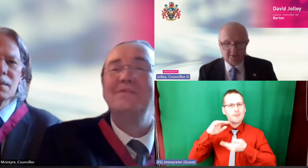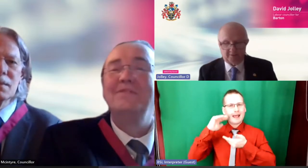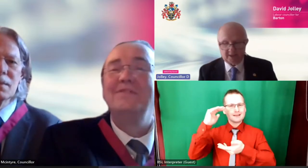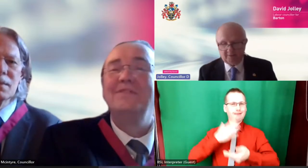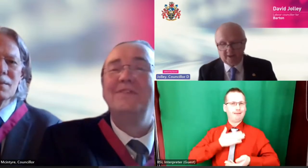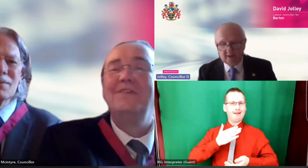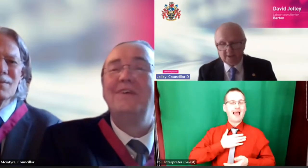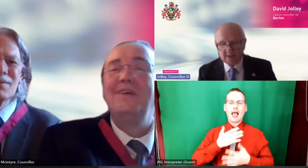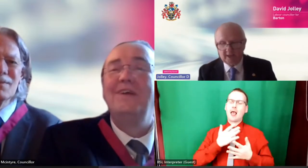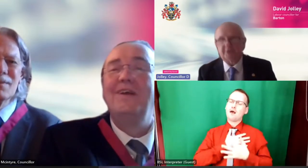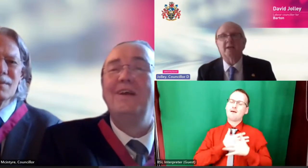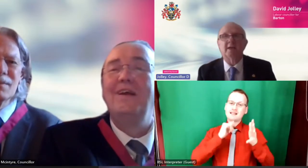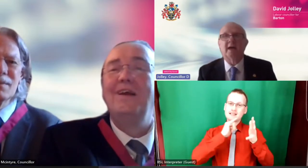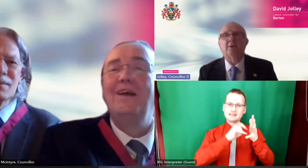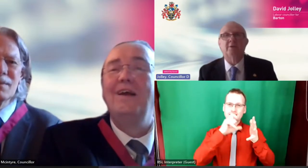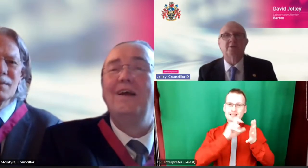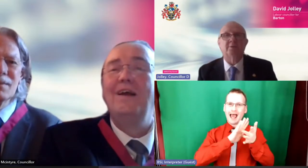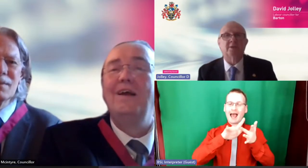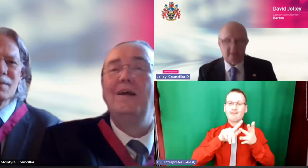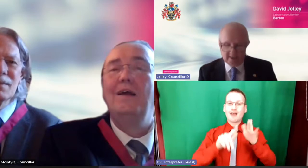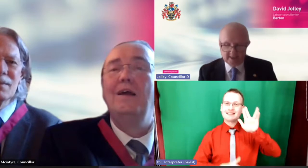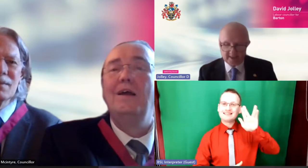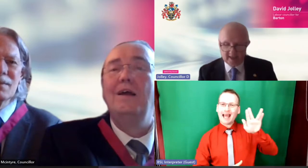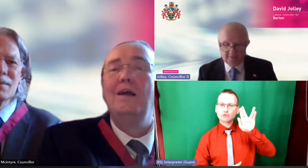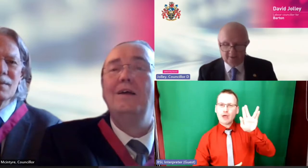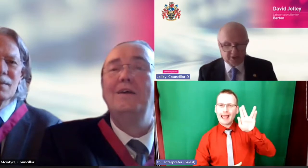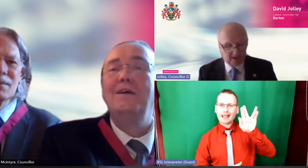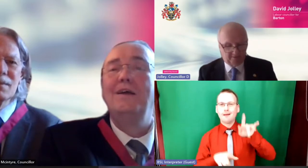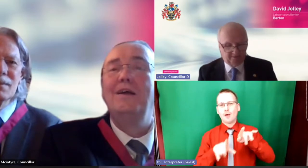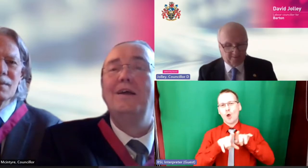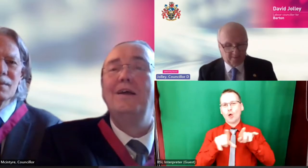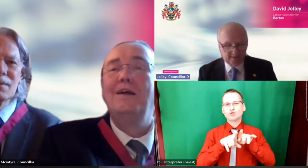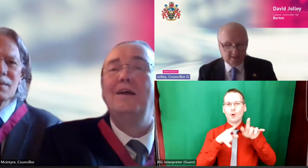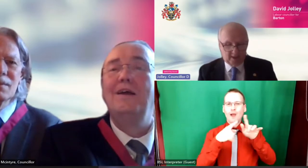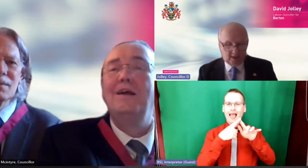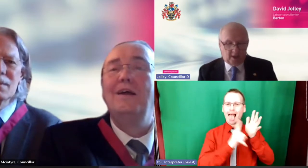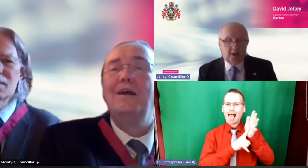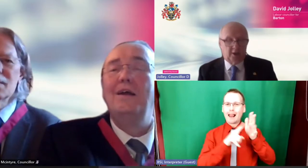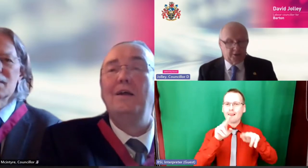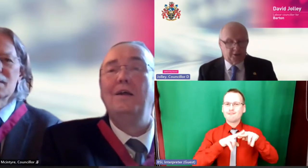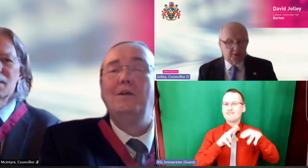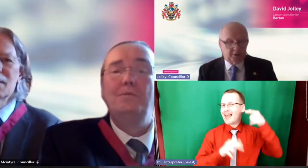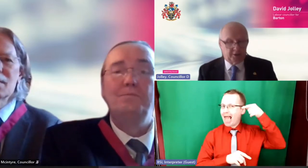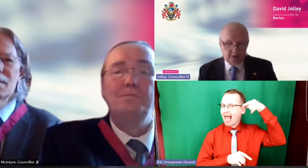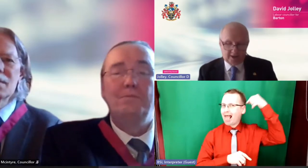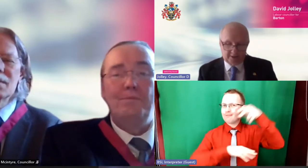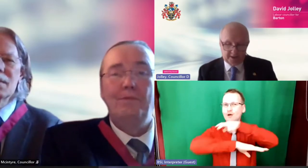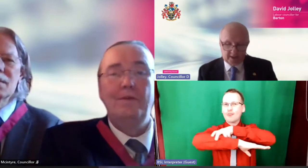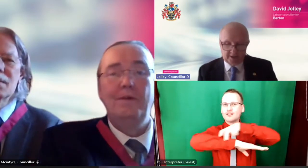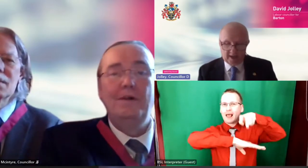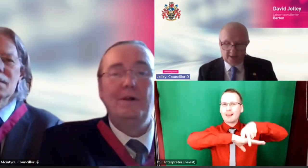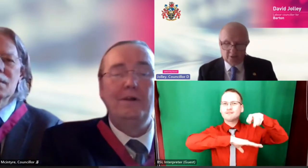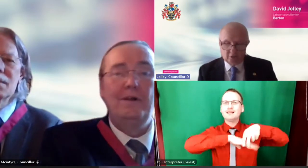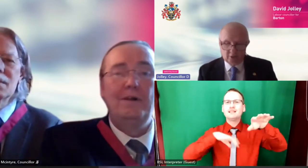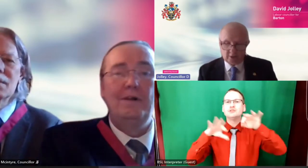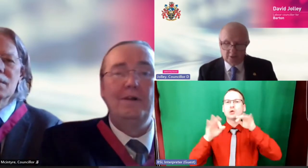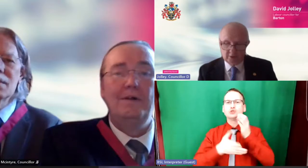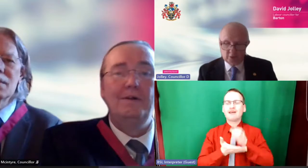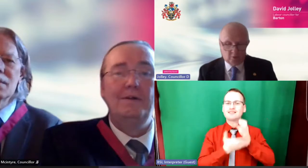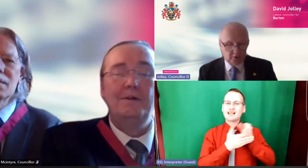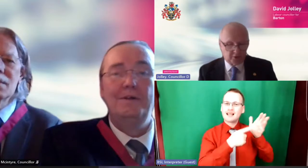There's also his love of sci-fi, Star Trek, and at Christmas is Elf on the Shelf. John's chosen charities are the Andrew